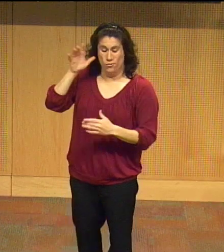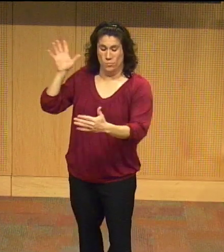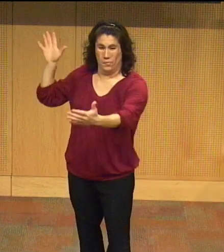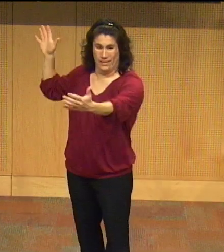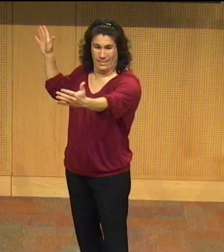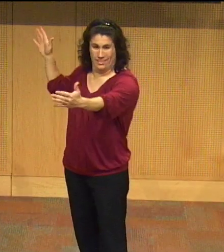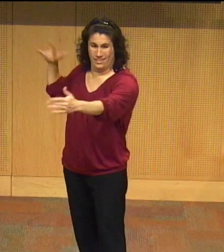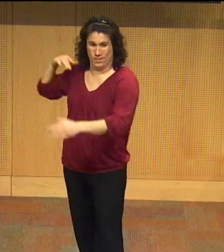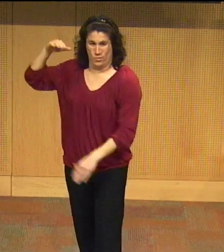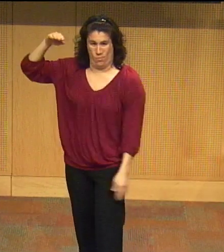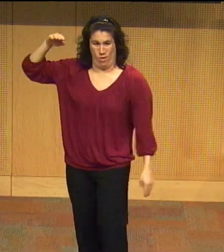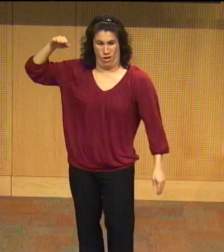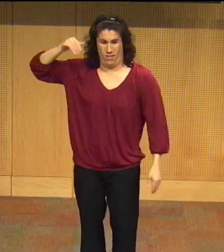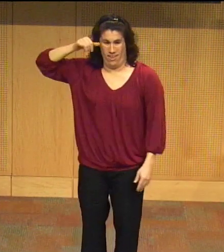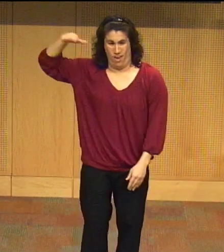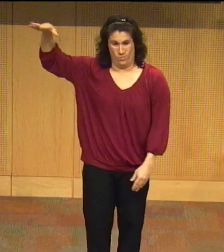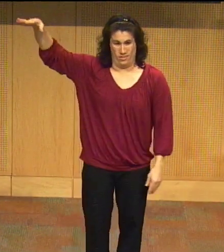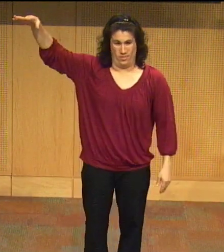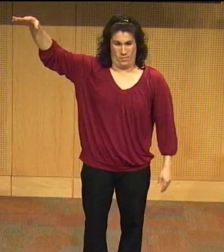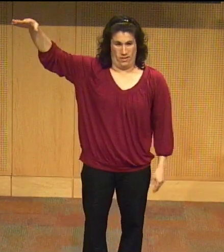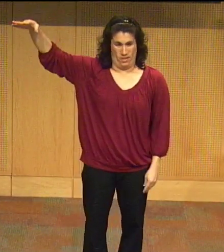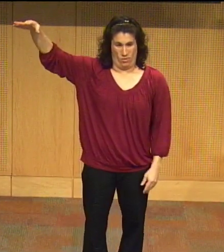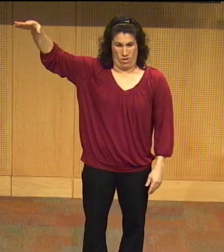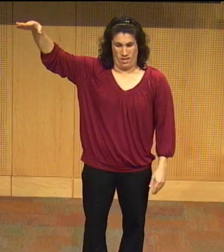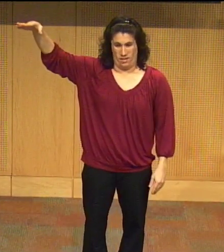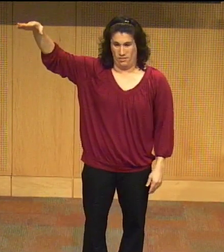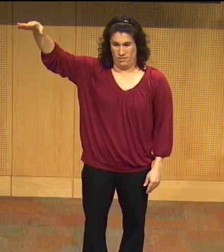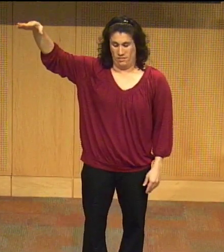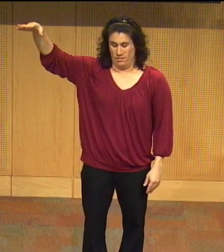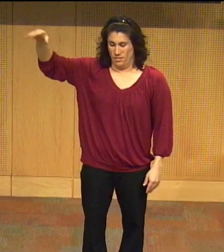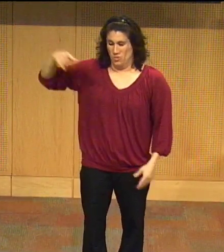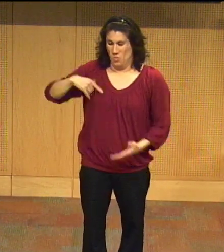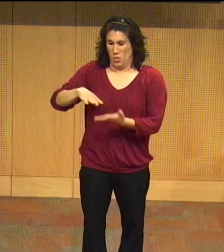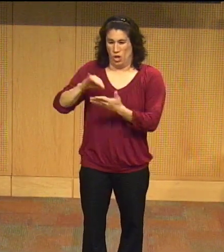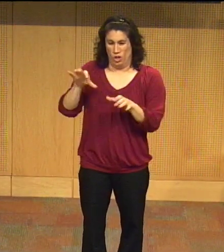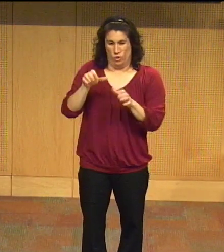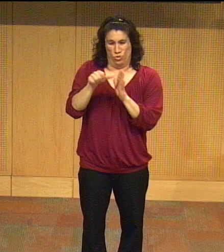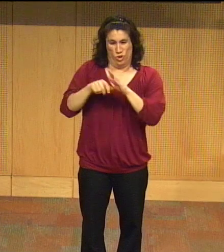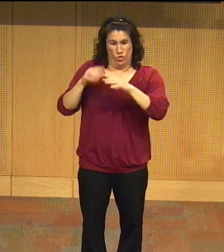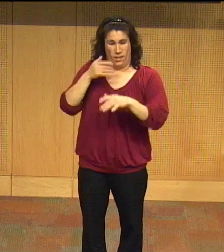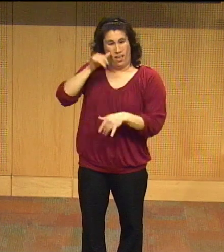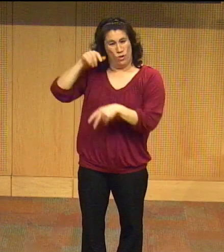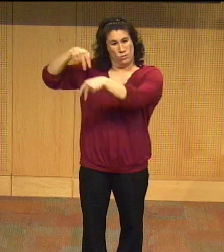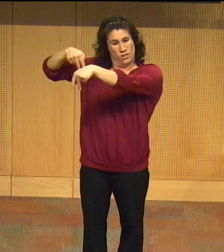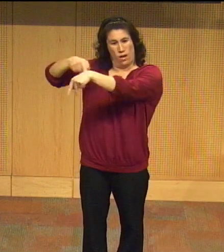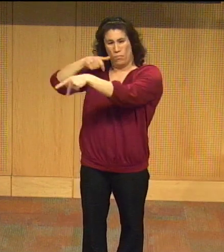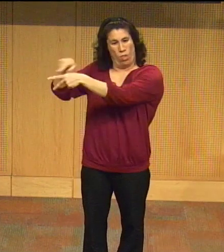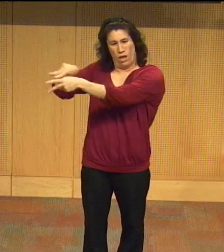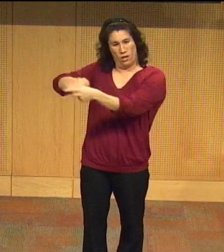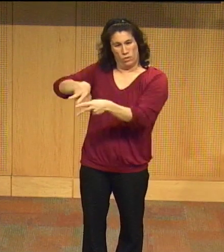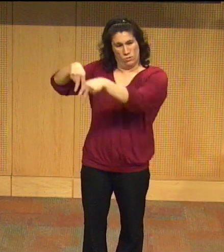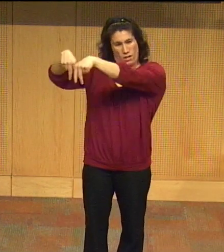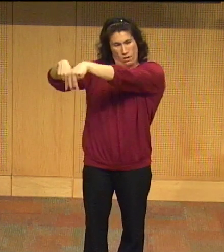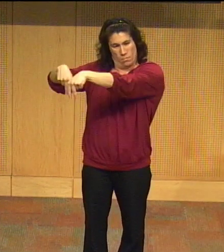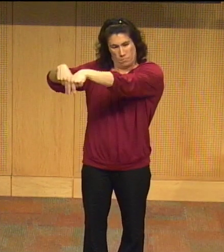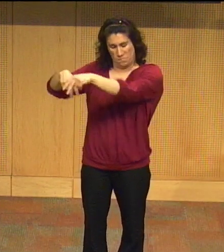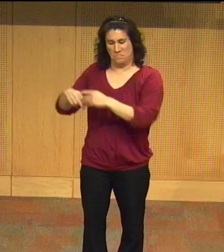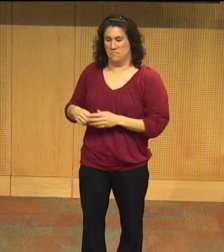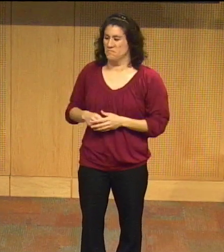doing surgery on a cow, cows are big. The back end of the cow, where their back is about as tall as I am. And cows don't lay down